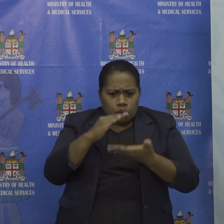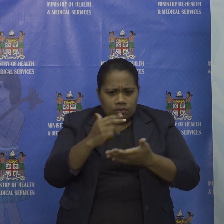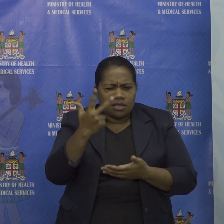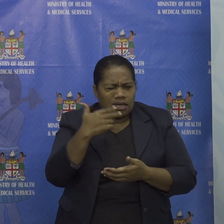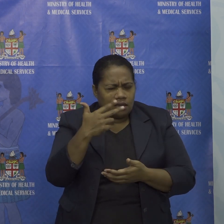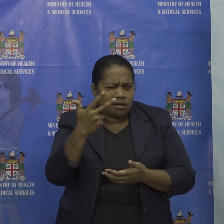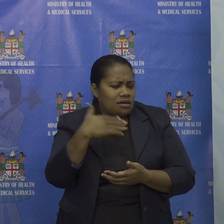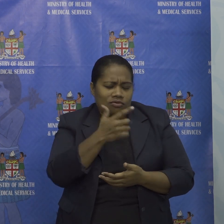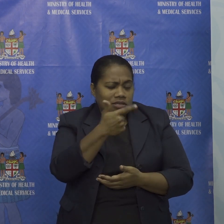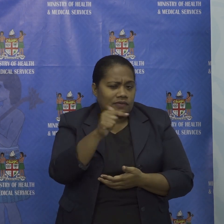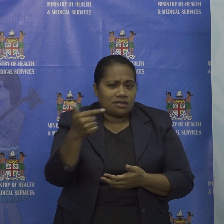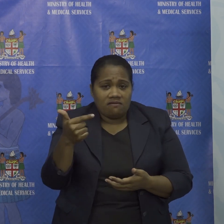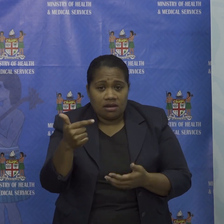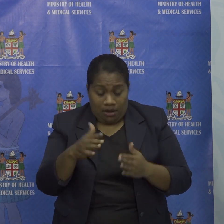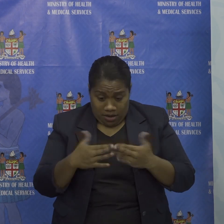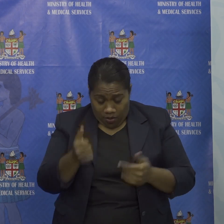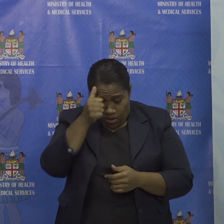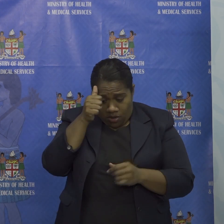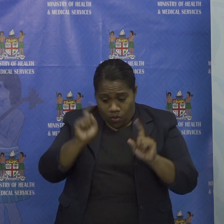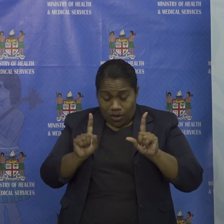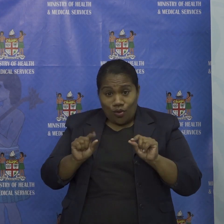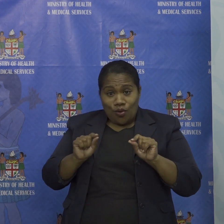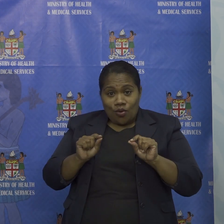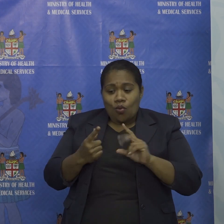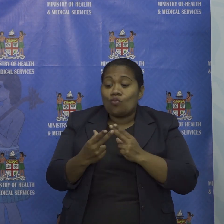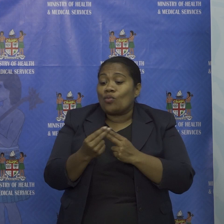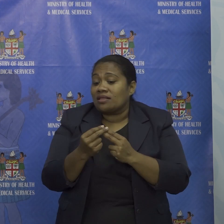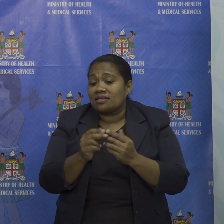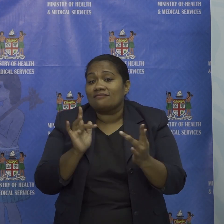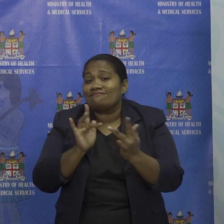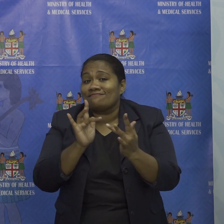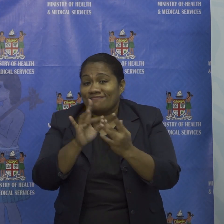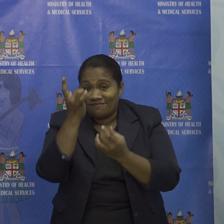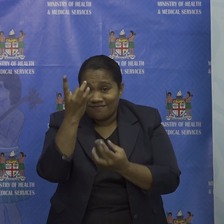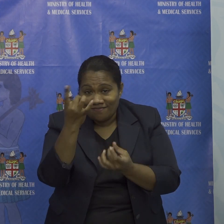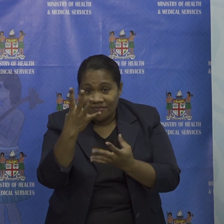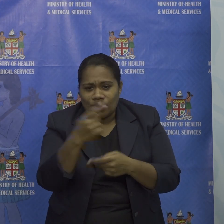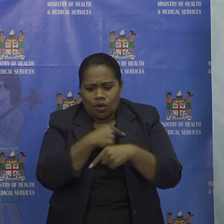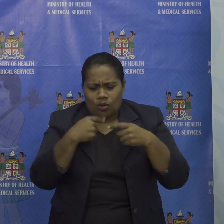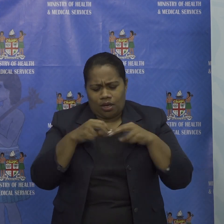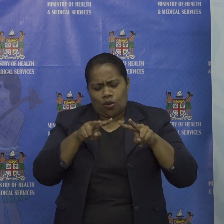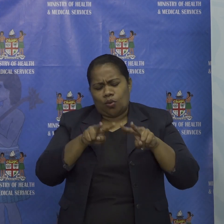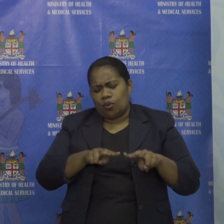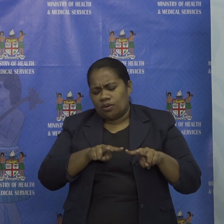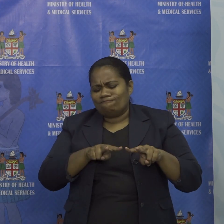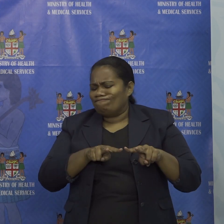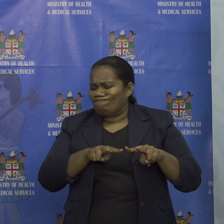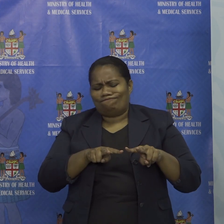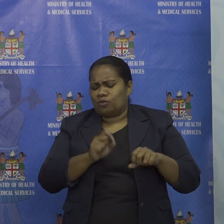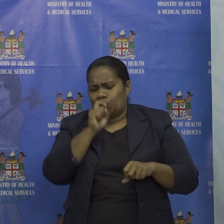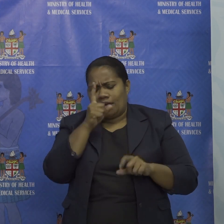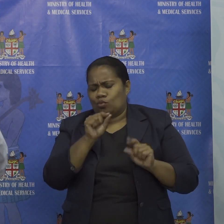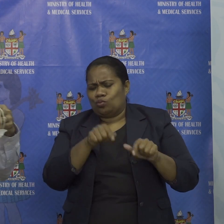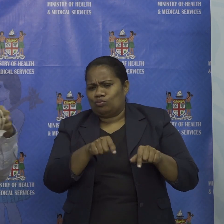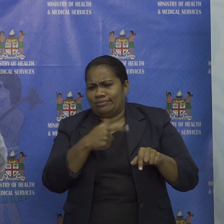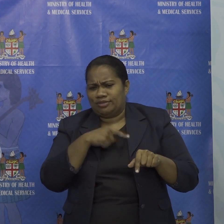Now that we know what we have to do, together with the contact details, then we looked at it and we decided, no, we can't do this because